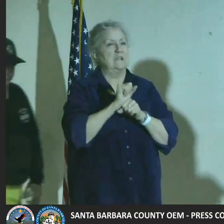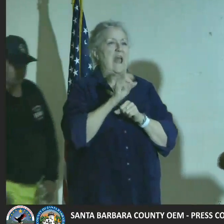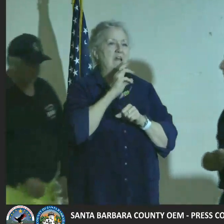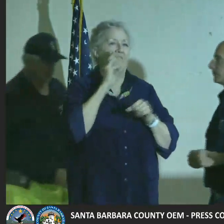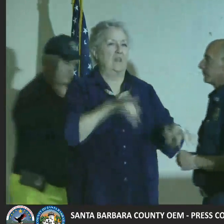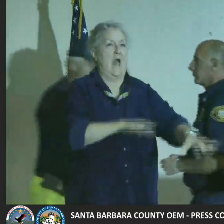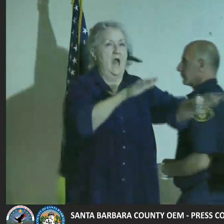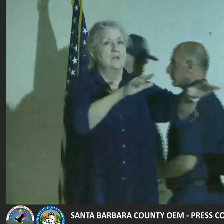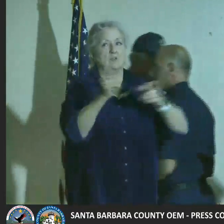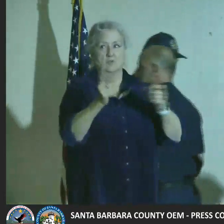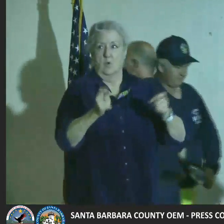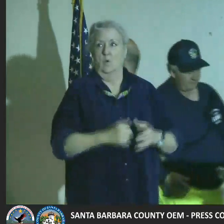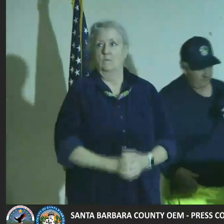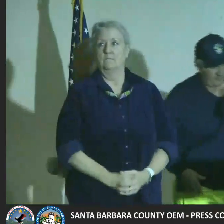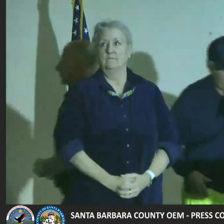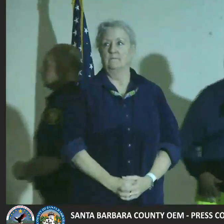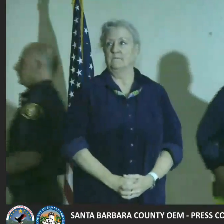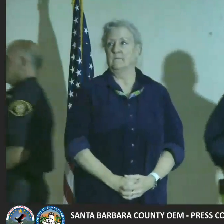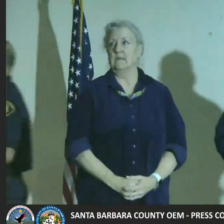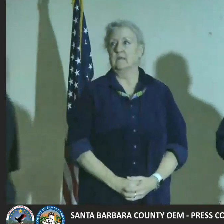Control.